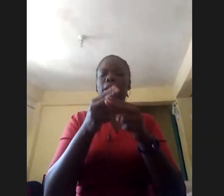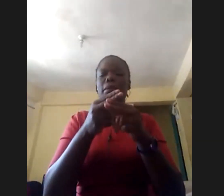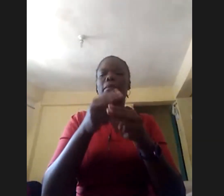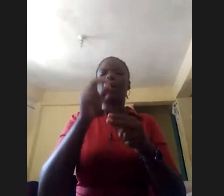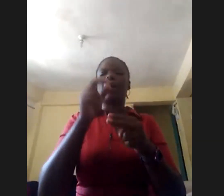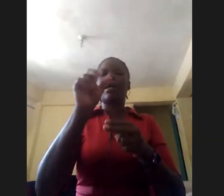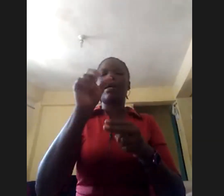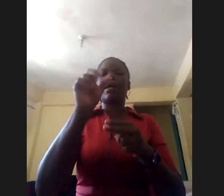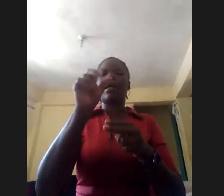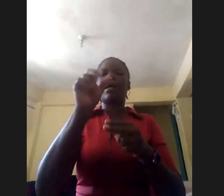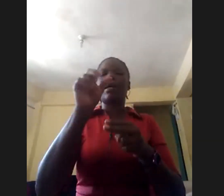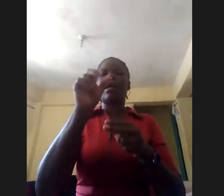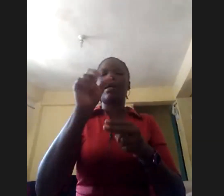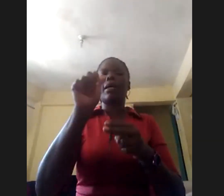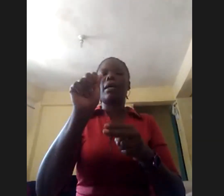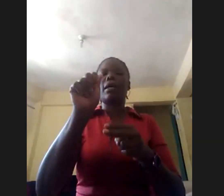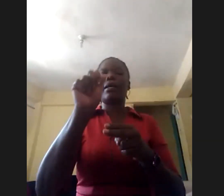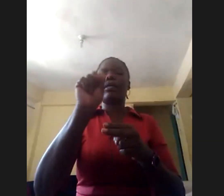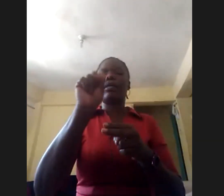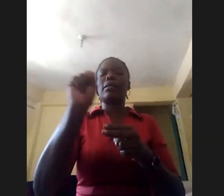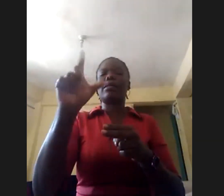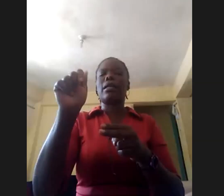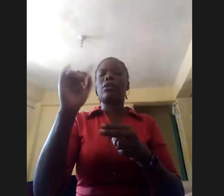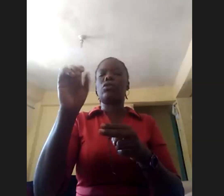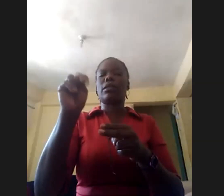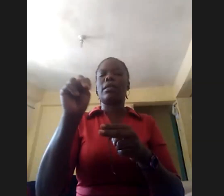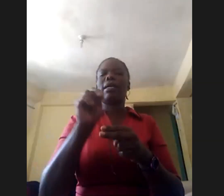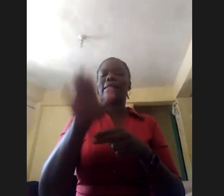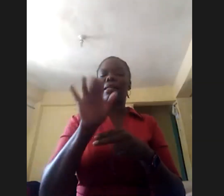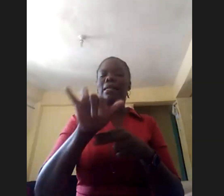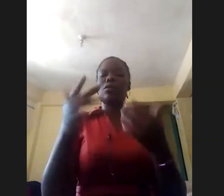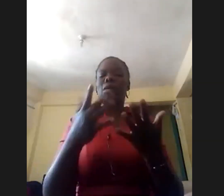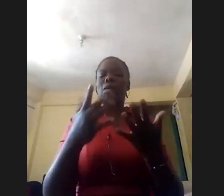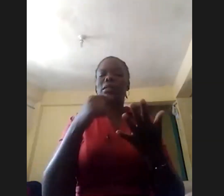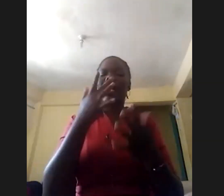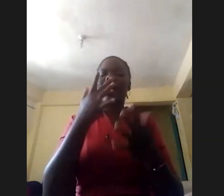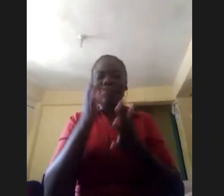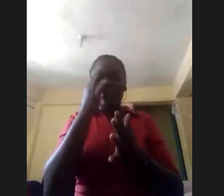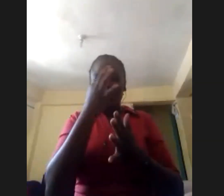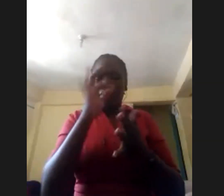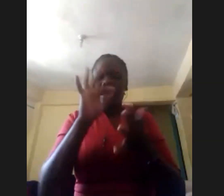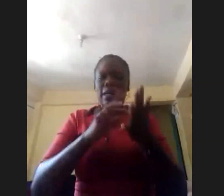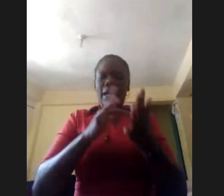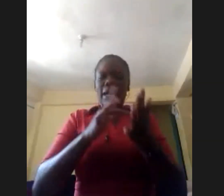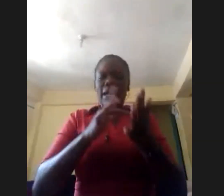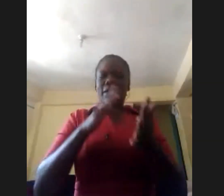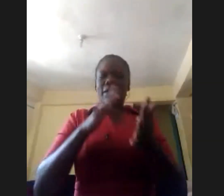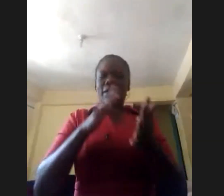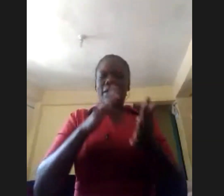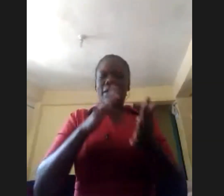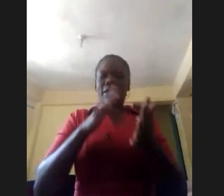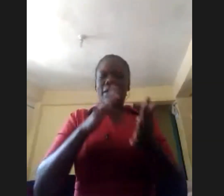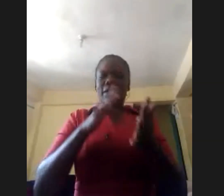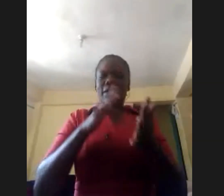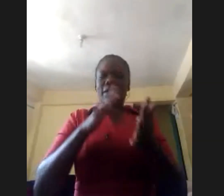the escalation stage is when, oh, I tested this, what tobacco does to me. This is how I feel when I take this drug. So you escalate.